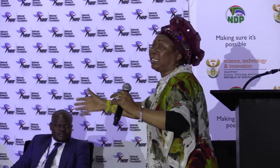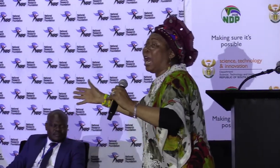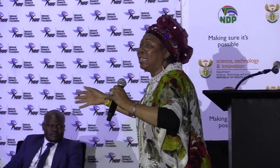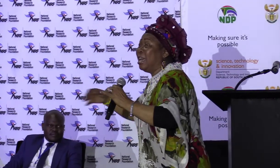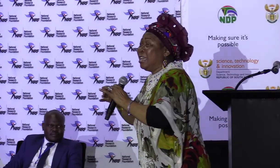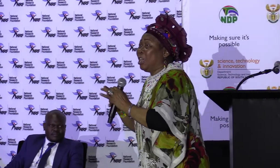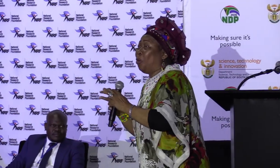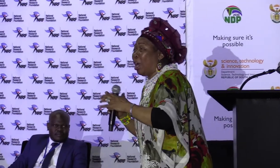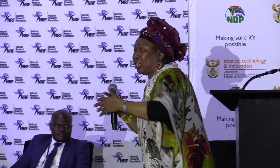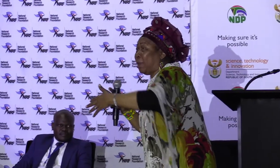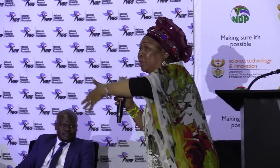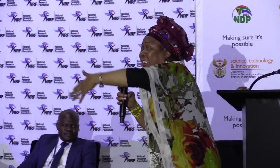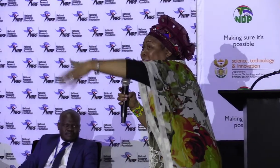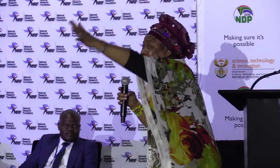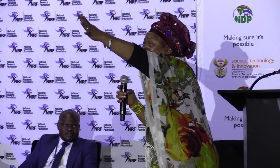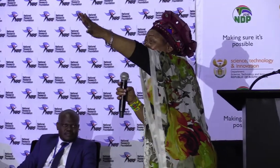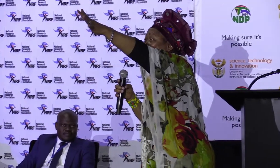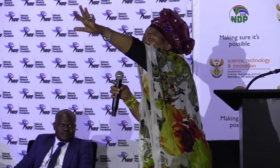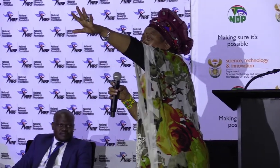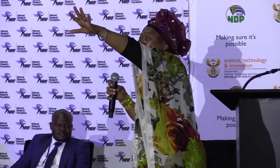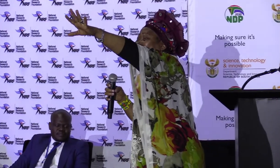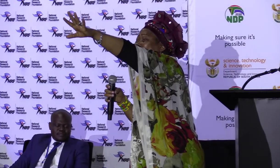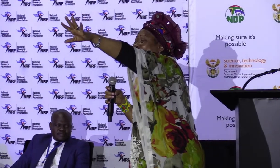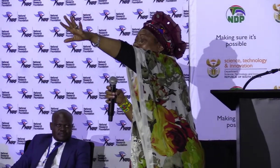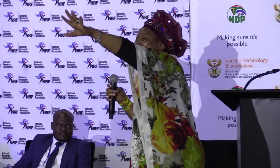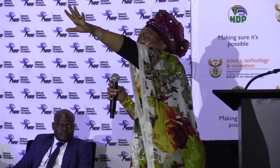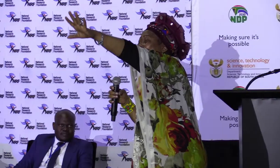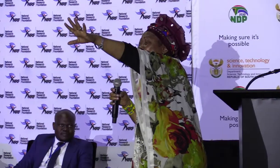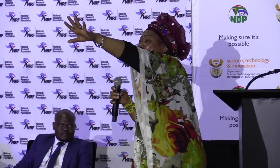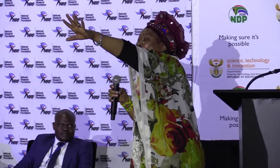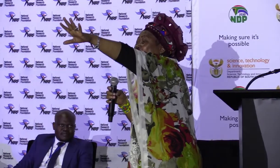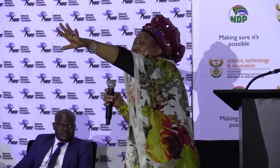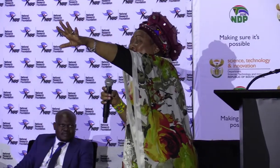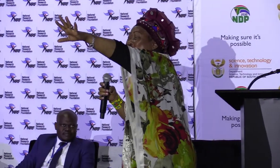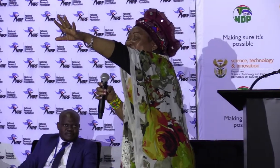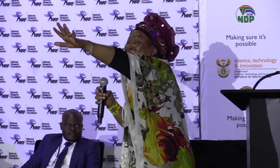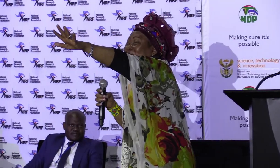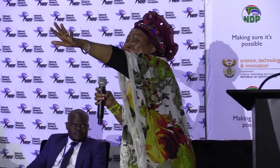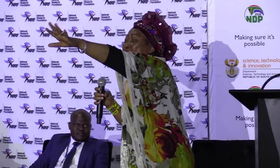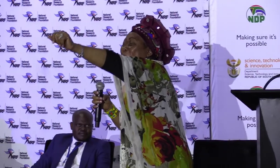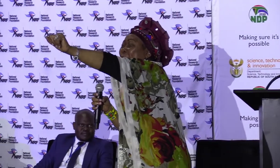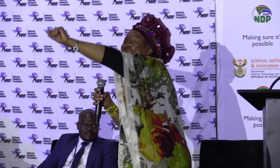When he was done, he watched them receding. Wena themba